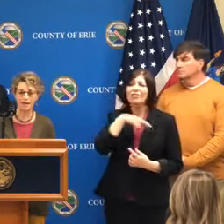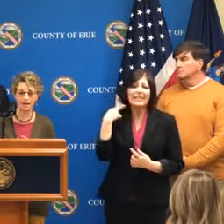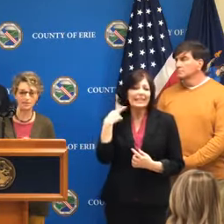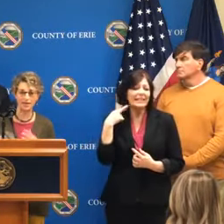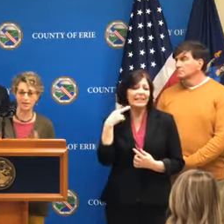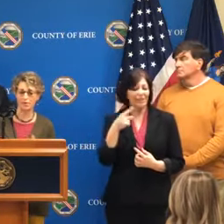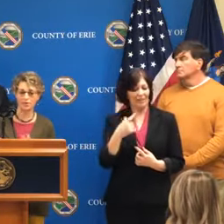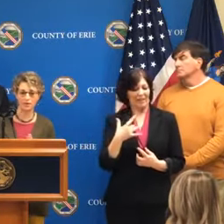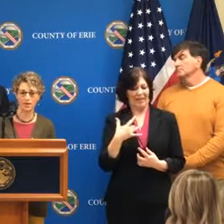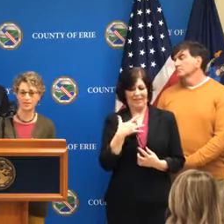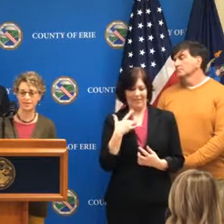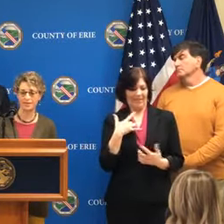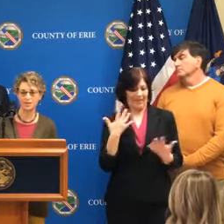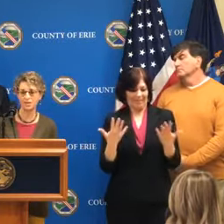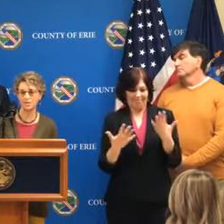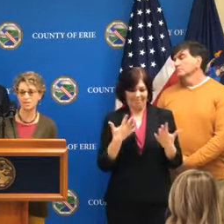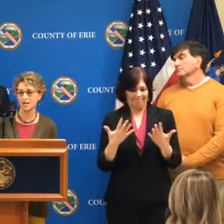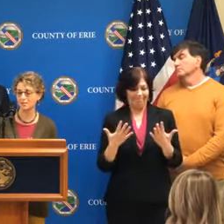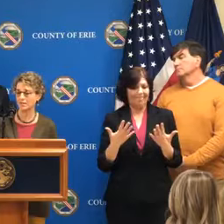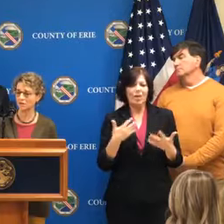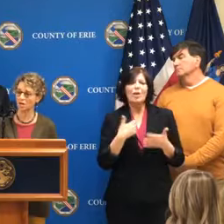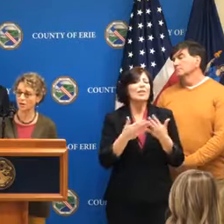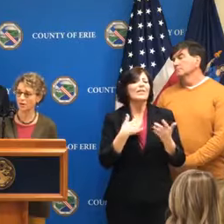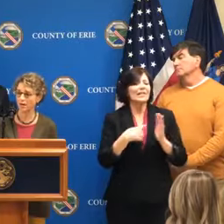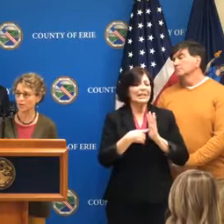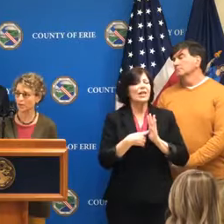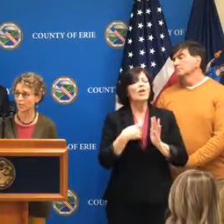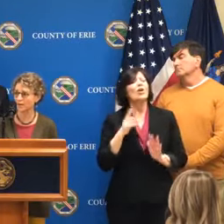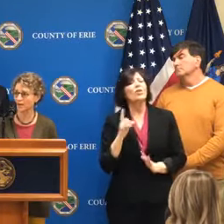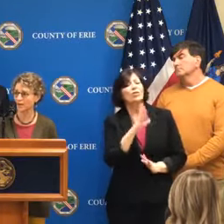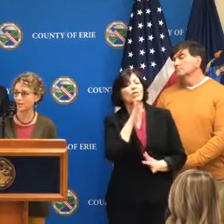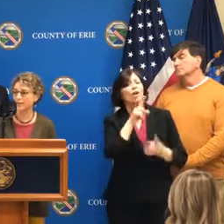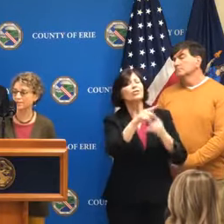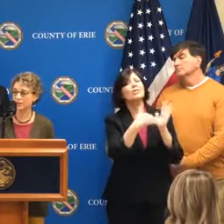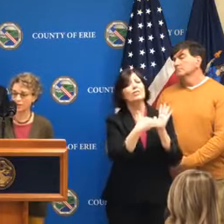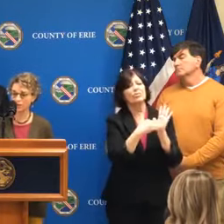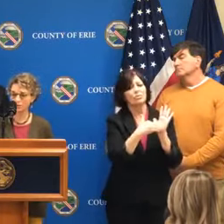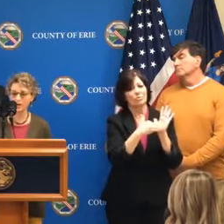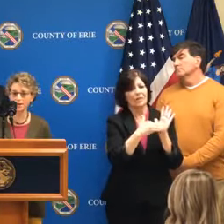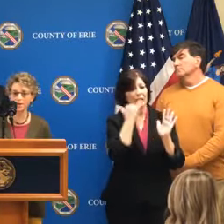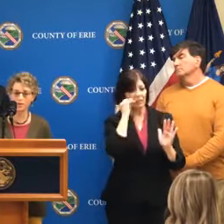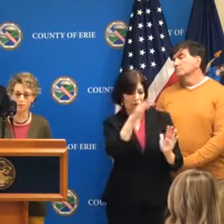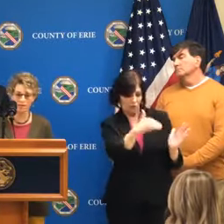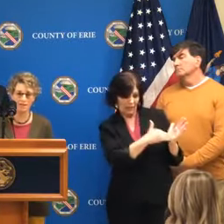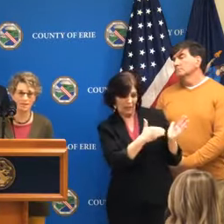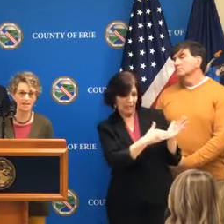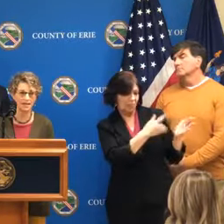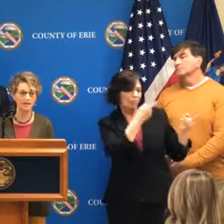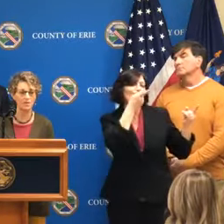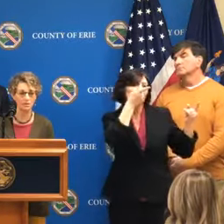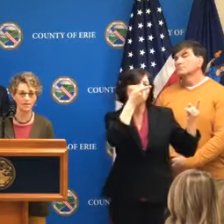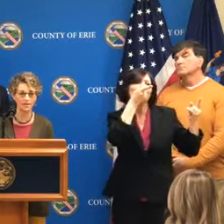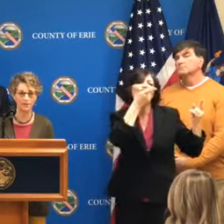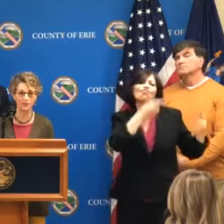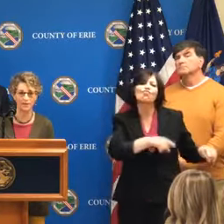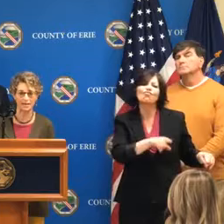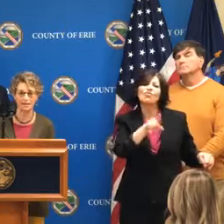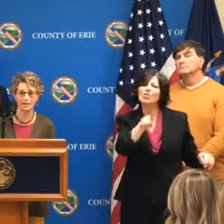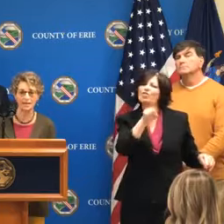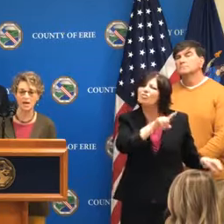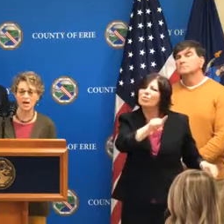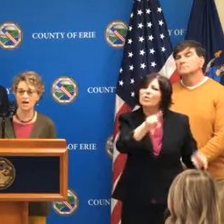and whether or not they have symptoms, they should talk to their healthcare provider. If their healthcare provider agrees that they meet the criteria